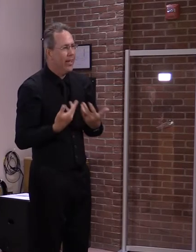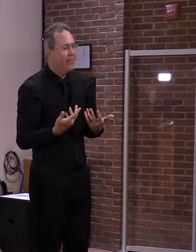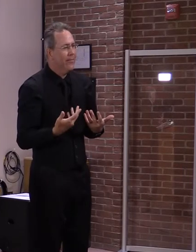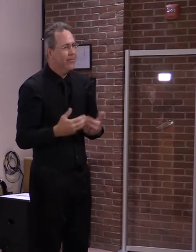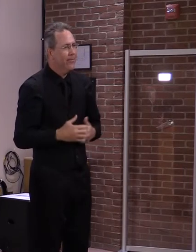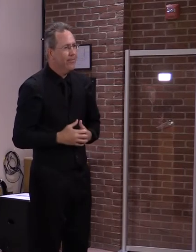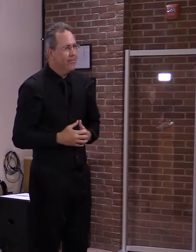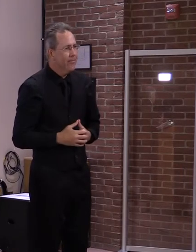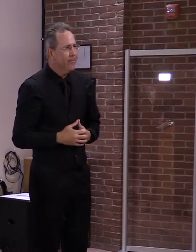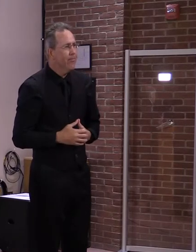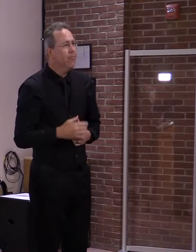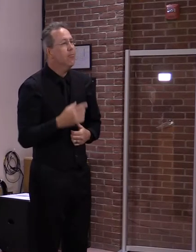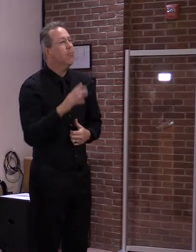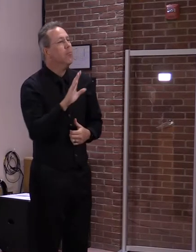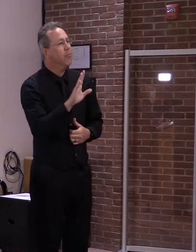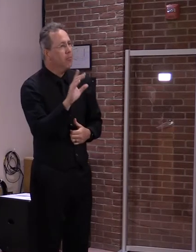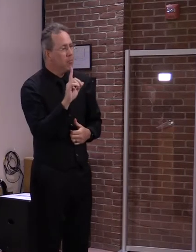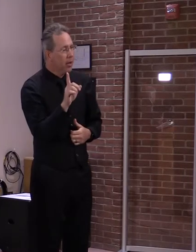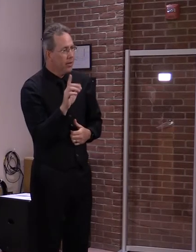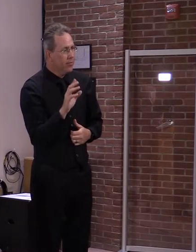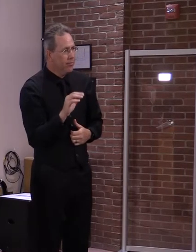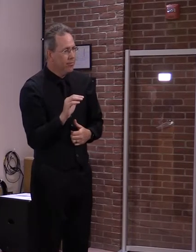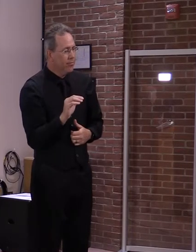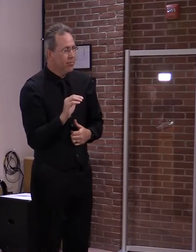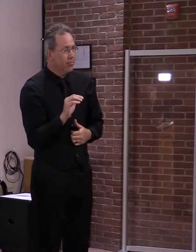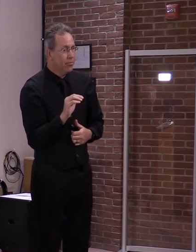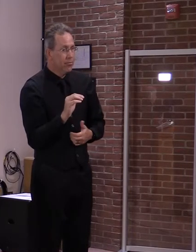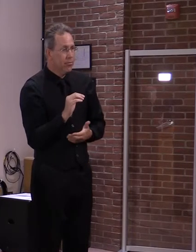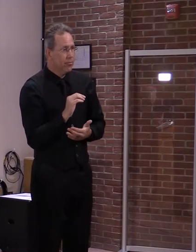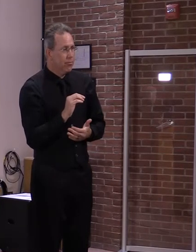bulk of our effort